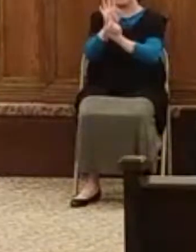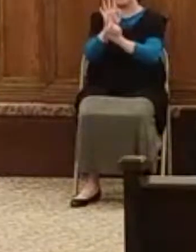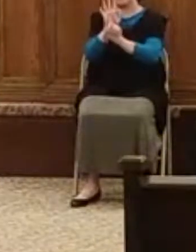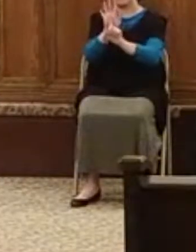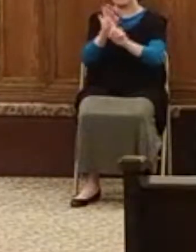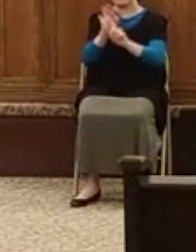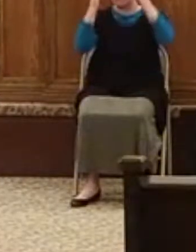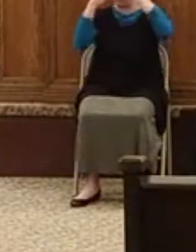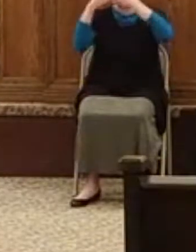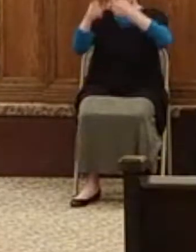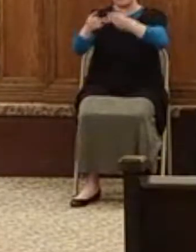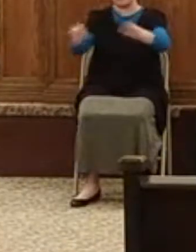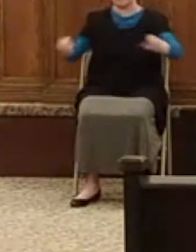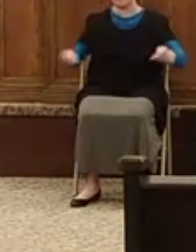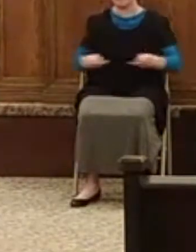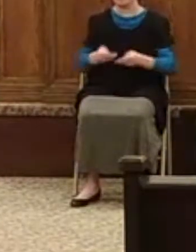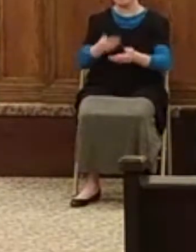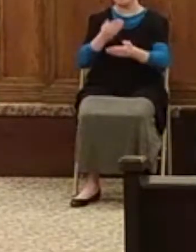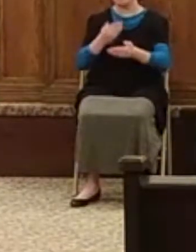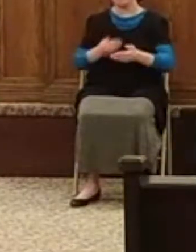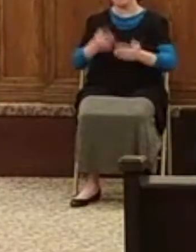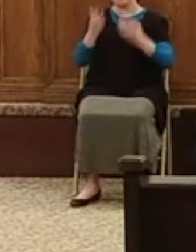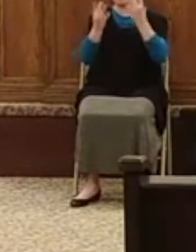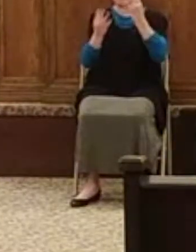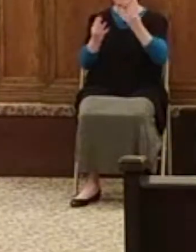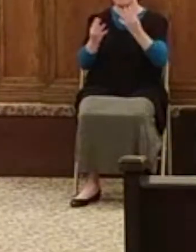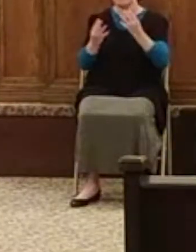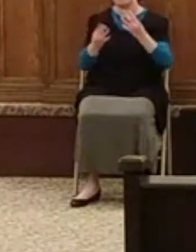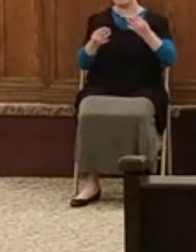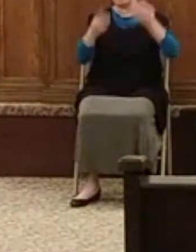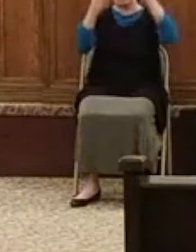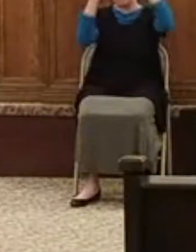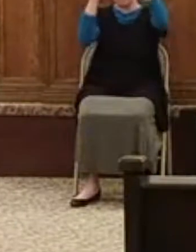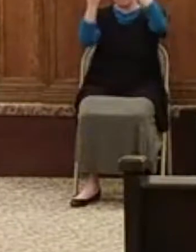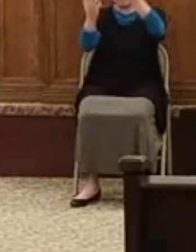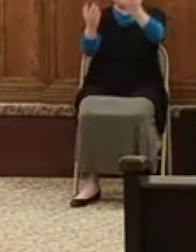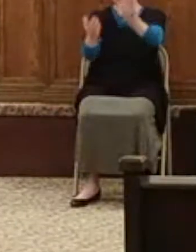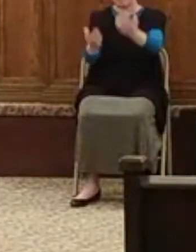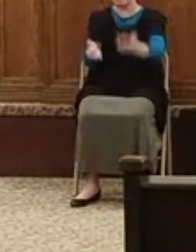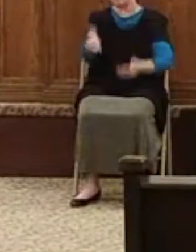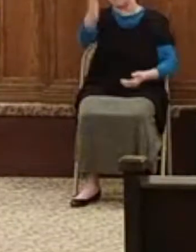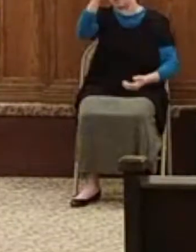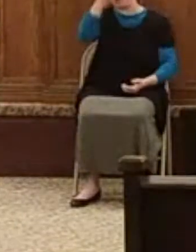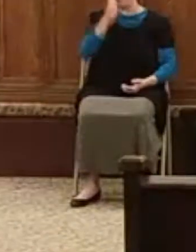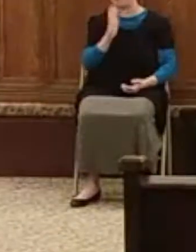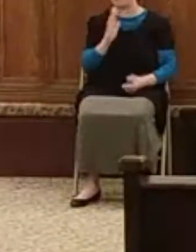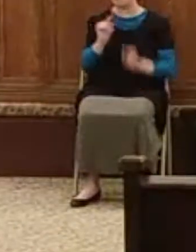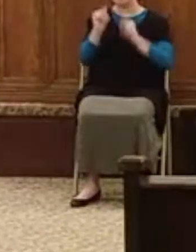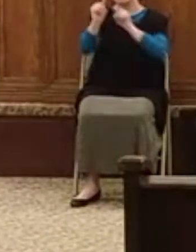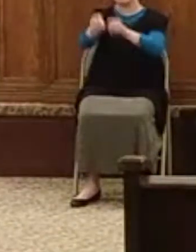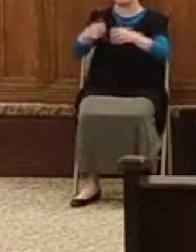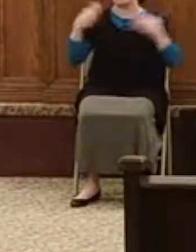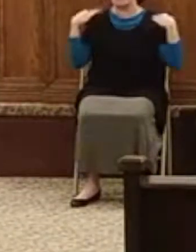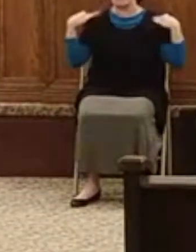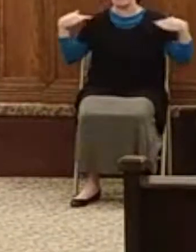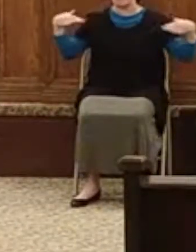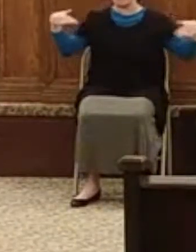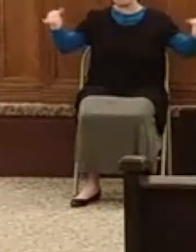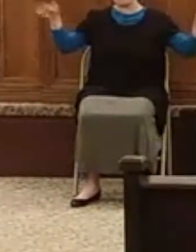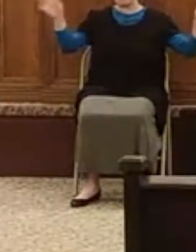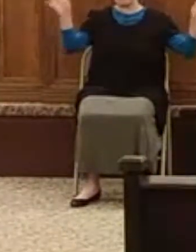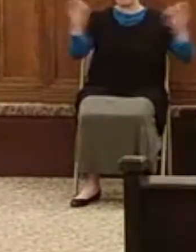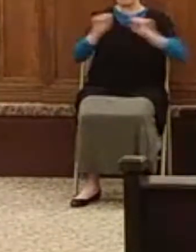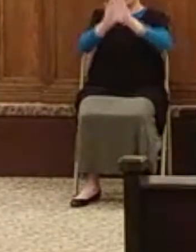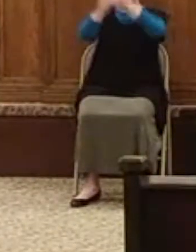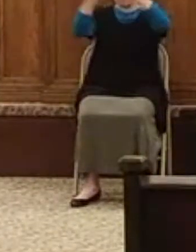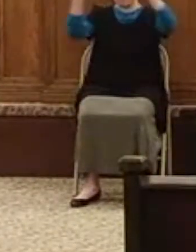candle into a dark place before fire and brimstone fell. God said, I'm going to send an angel